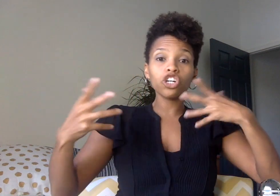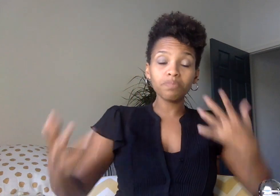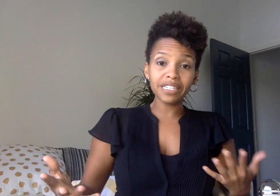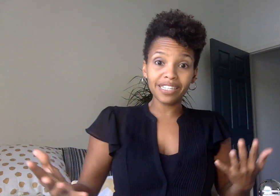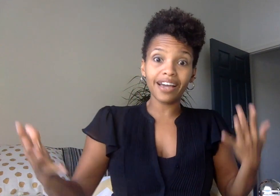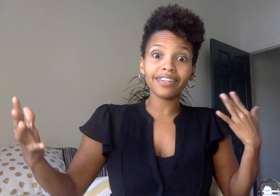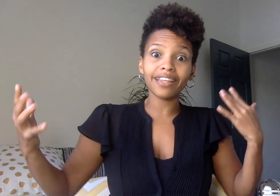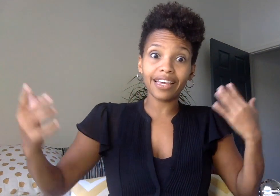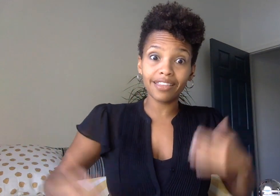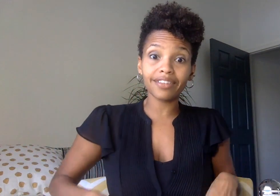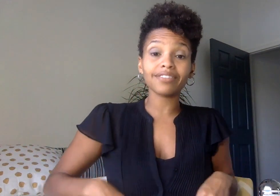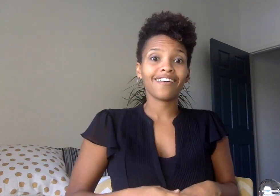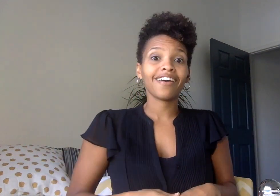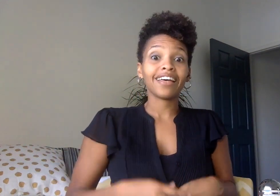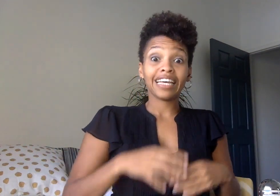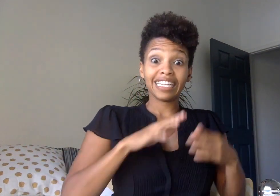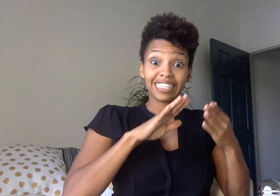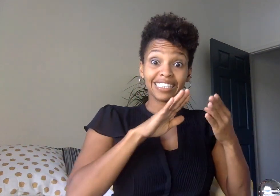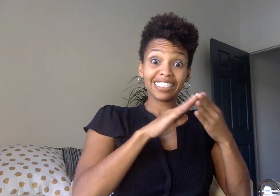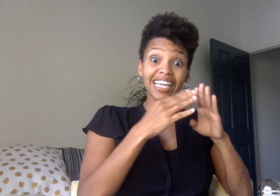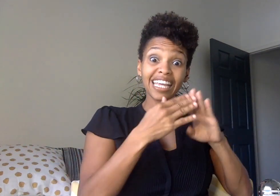be signed like this.